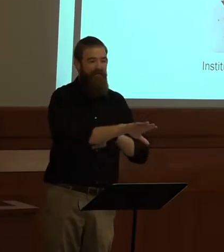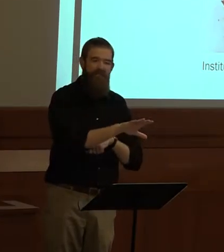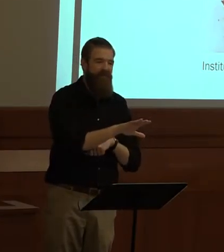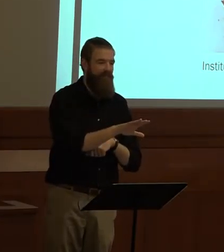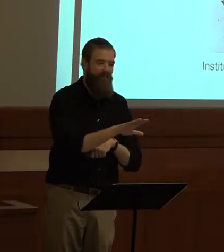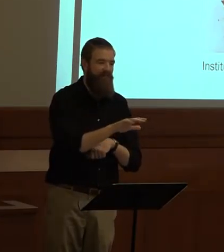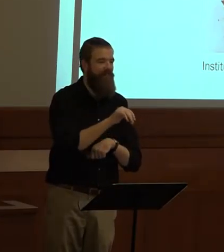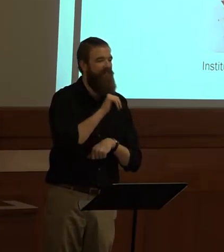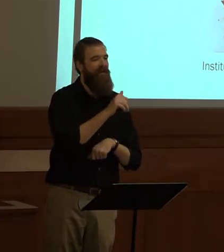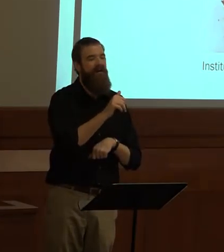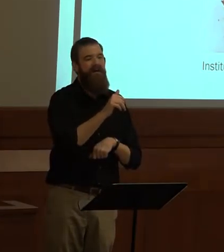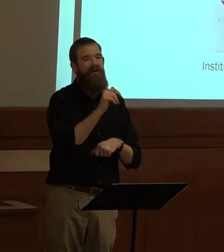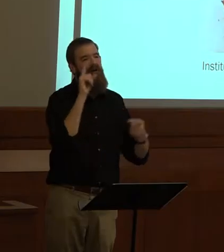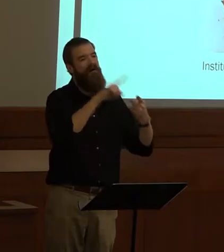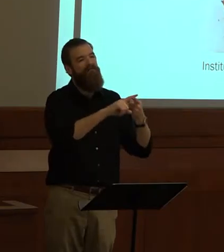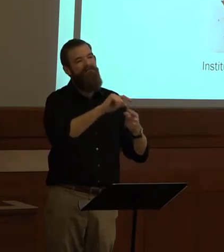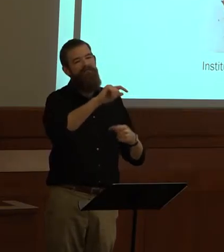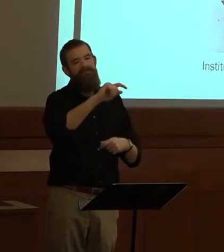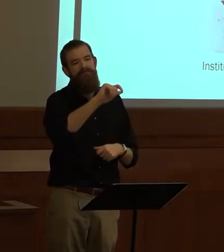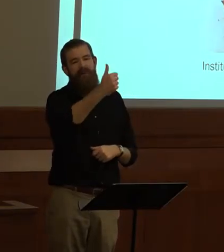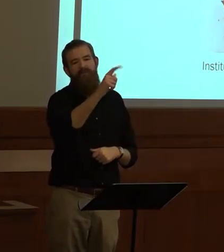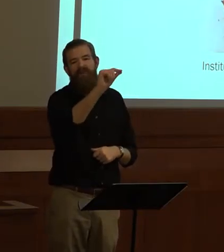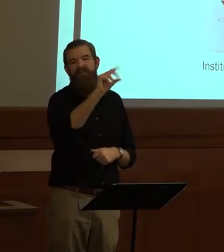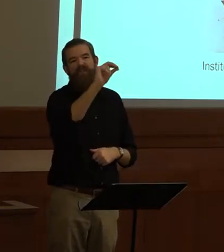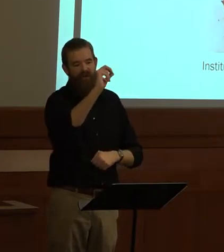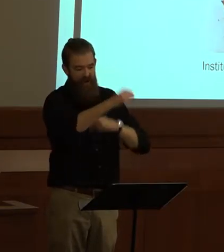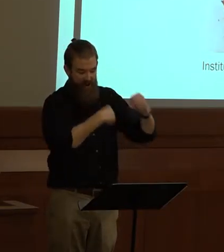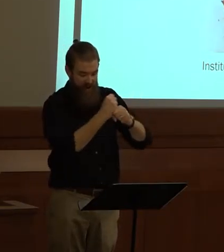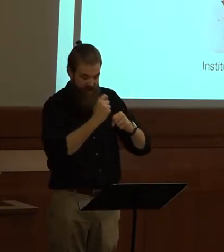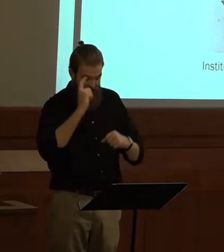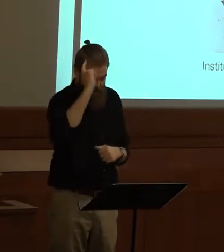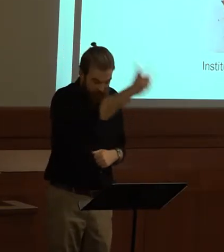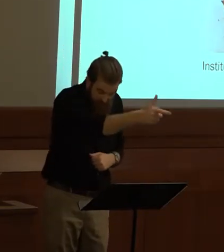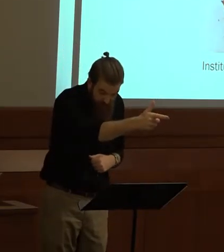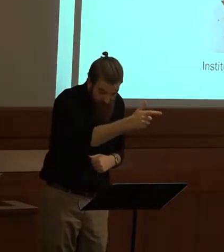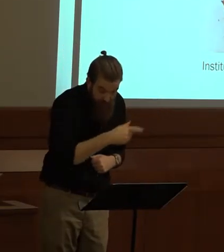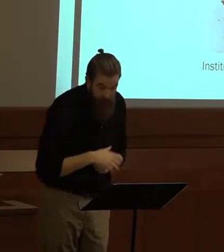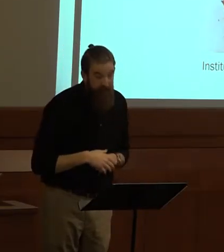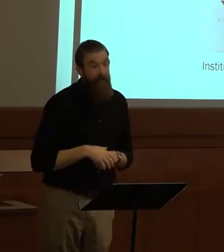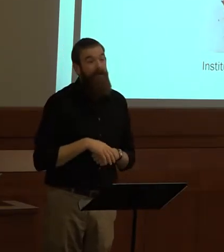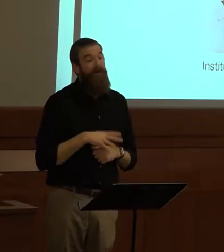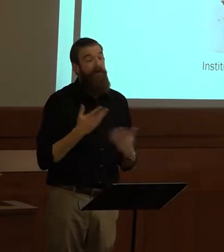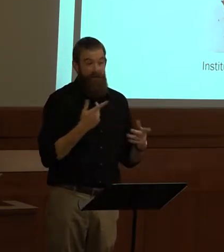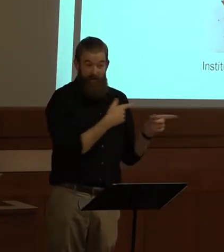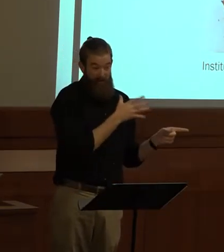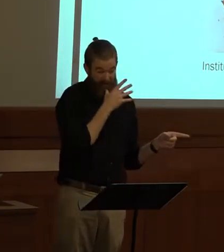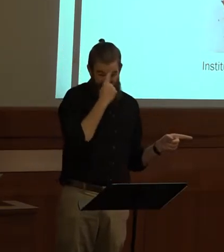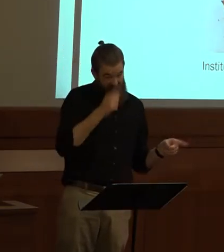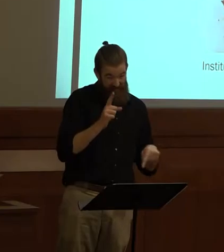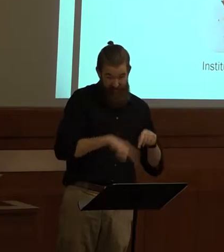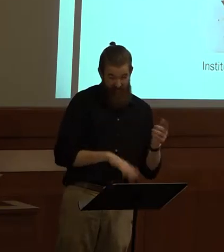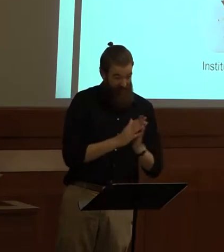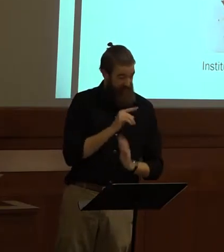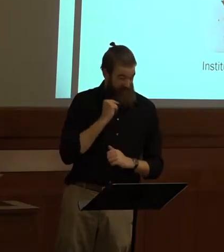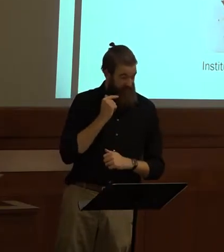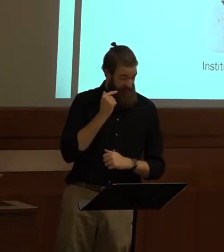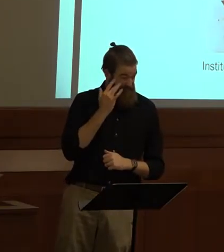of the deaf, and friends in his community, he boldly embraced his vocation as a calling from the Holy